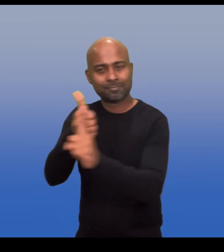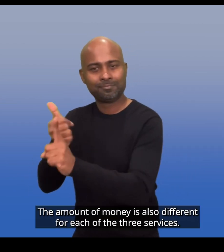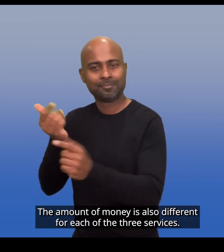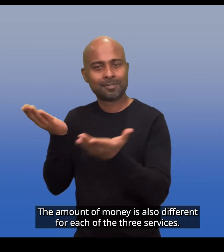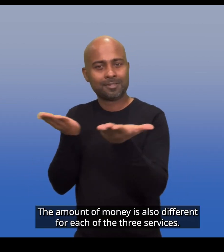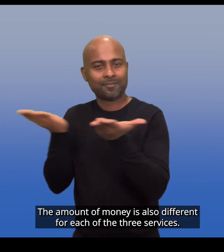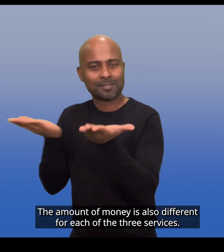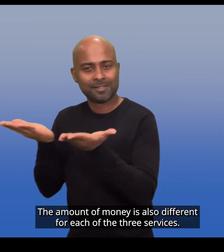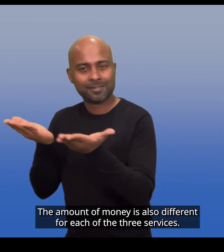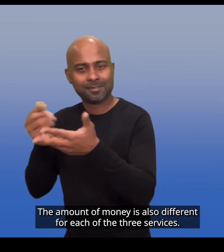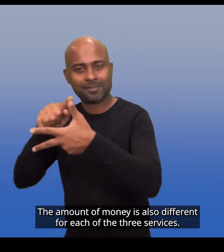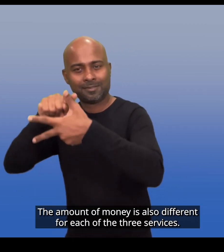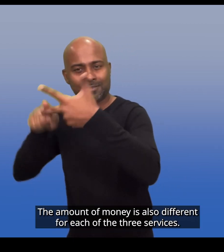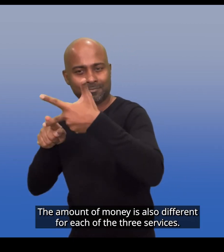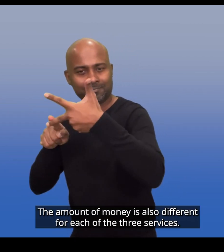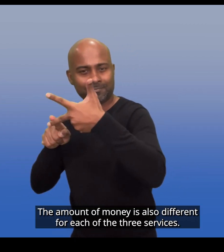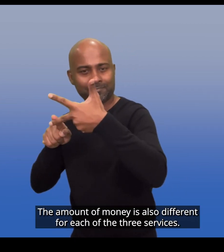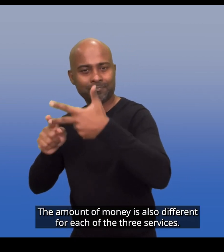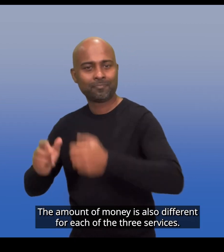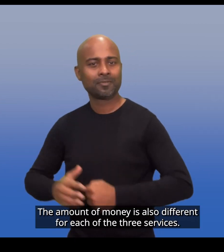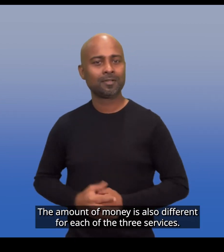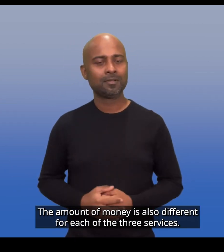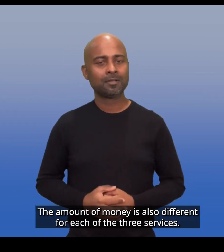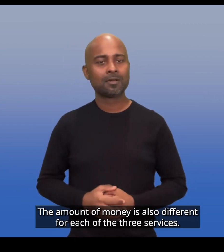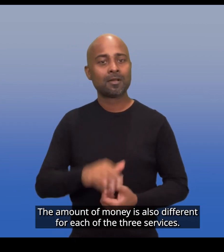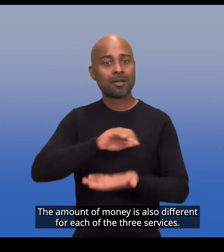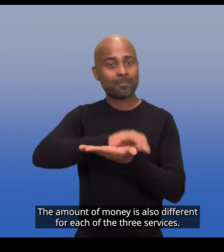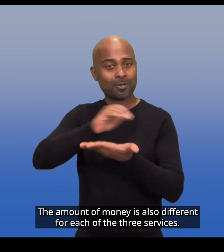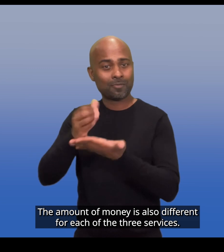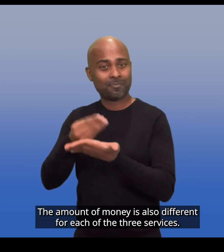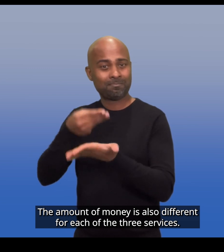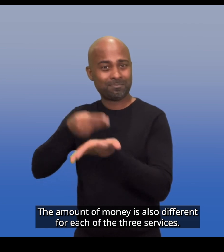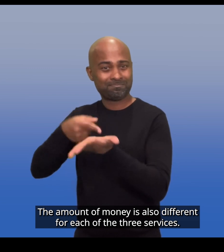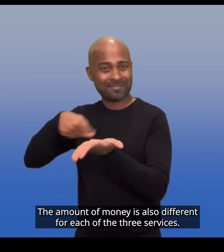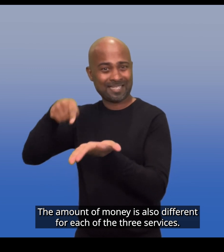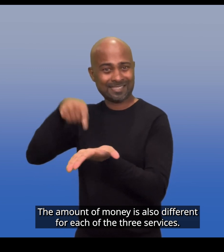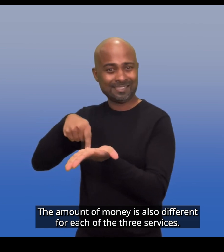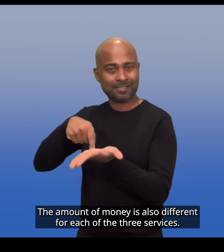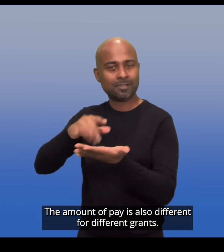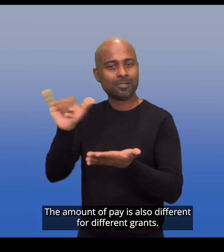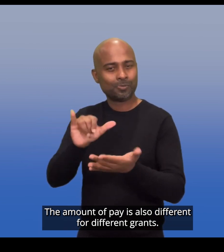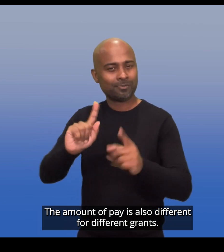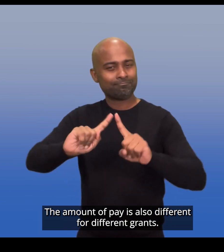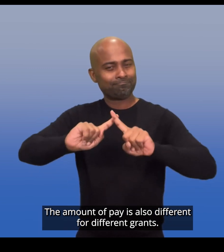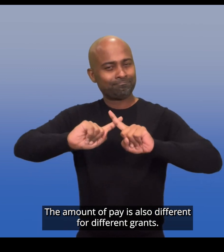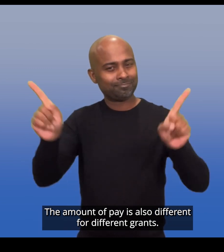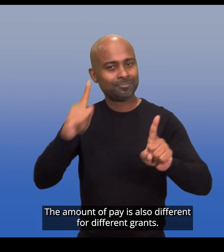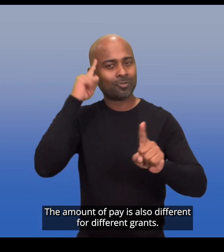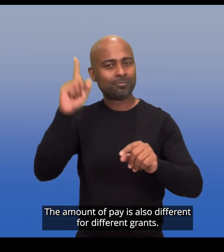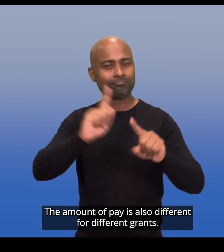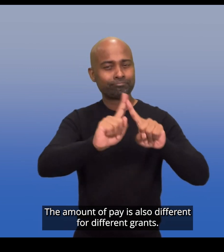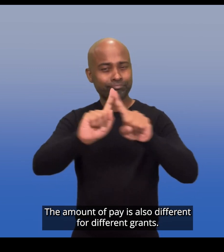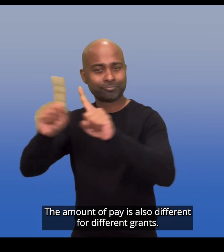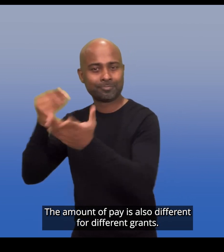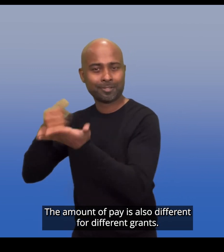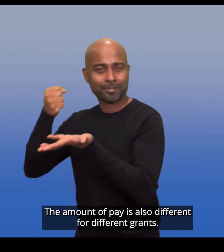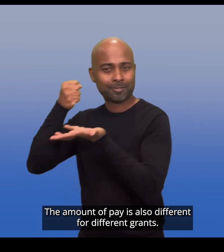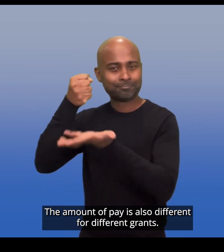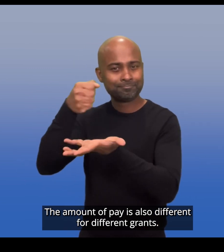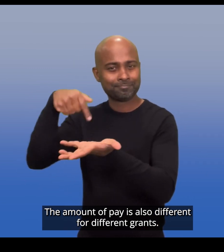The amount of money is also different for each of the 3 services. The amount of pay is also different for different